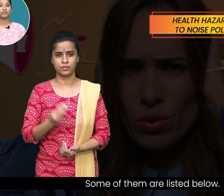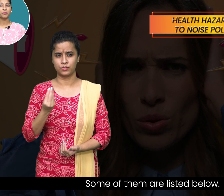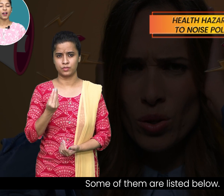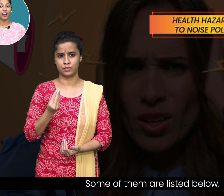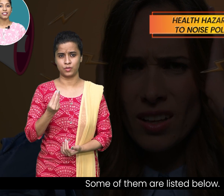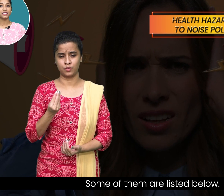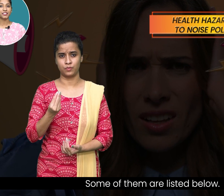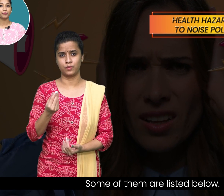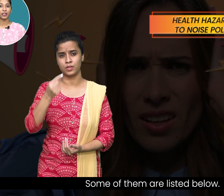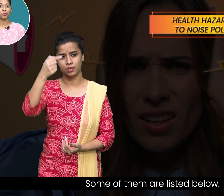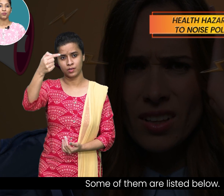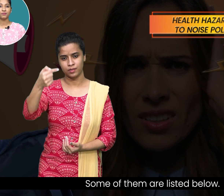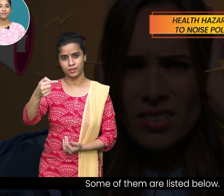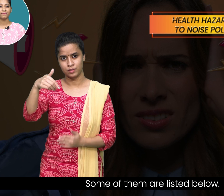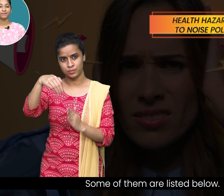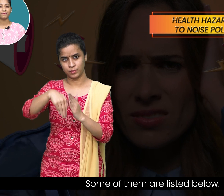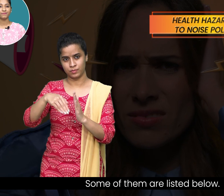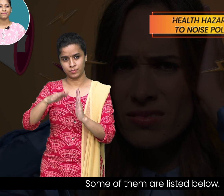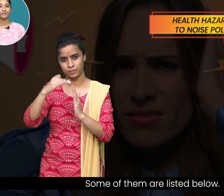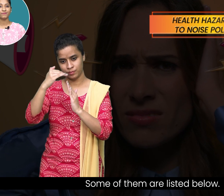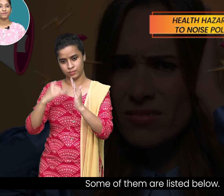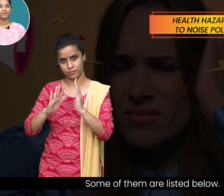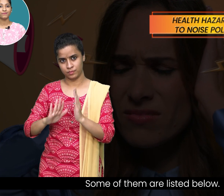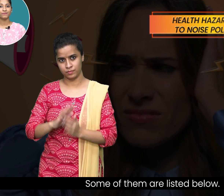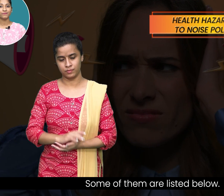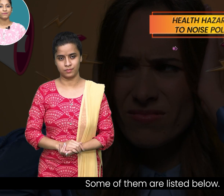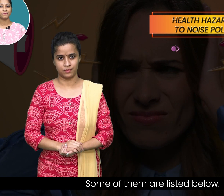Some of them are listed below.